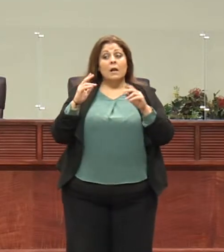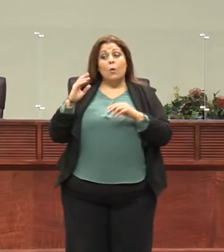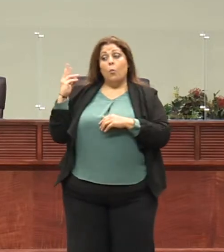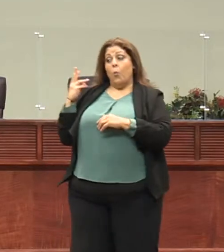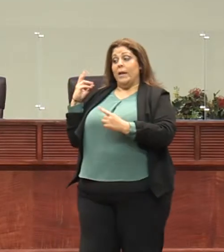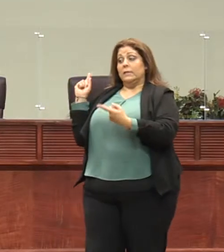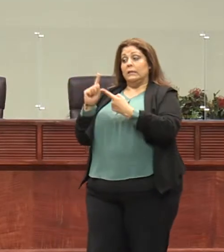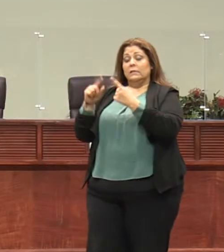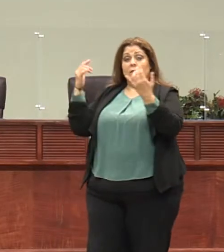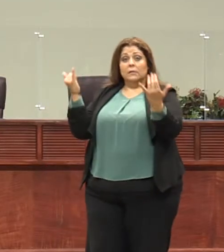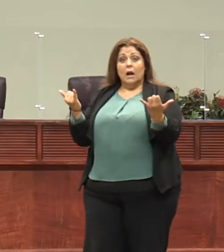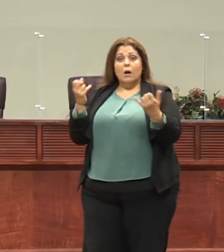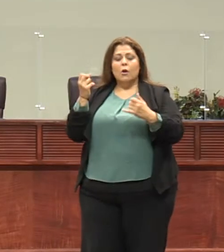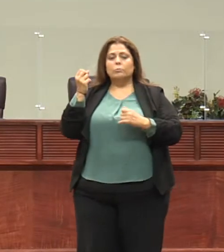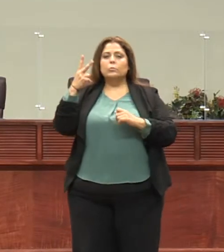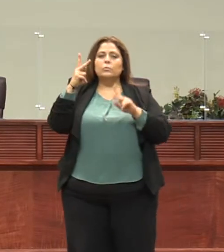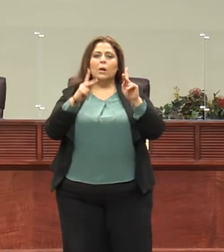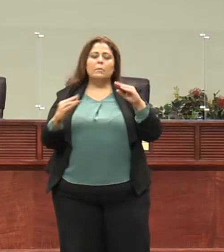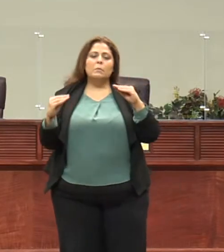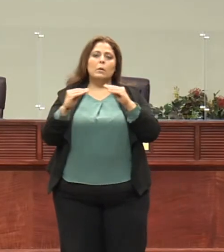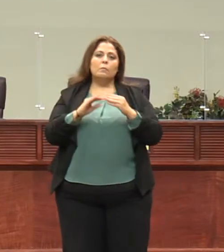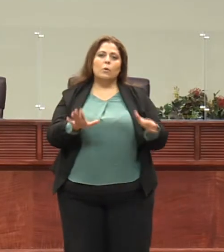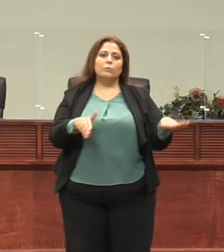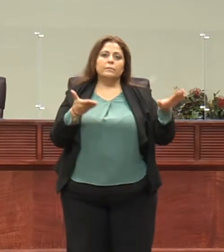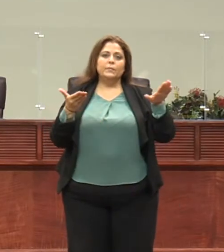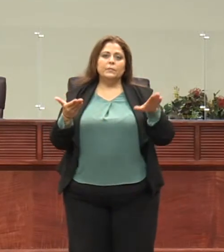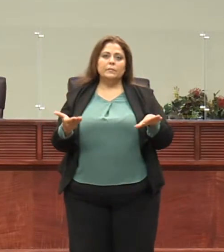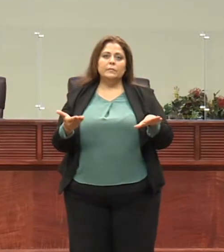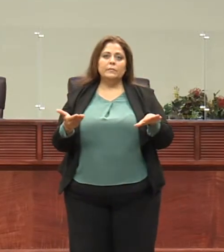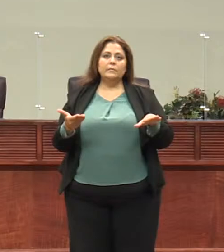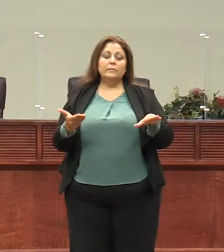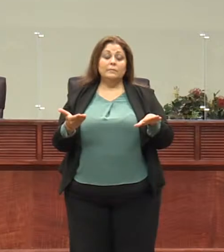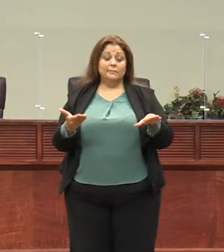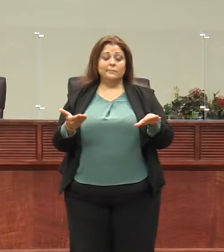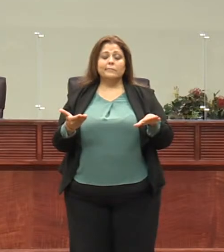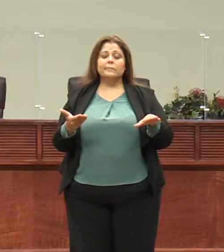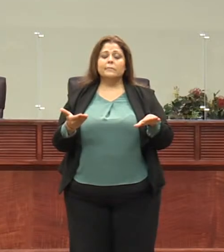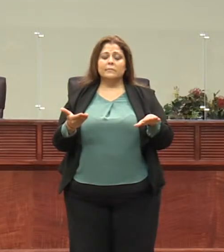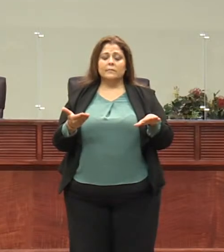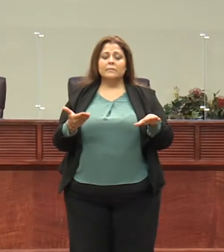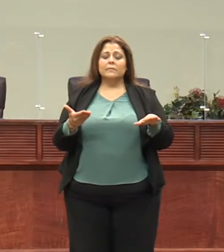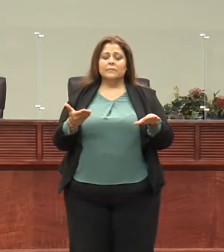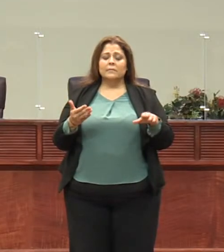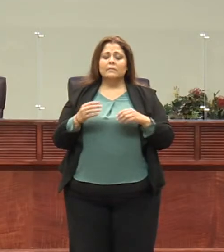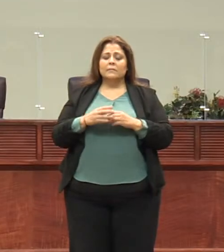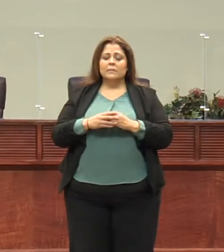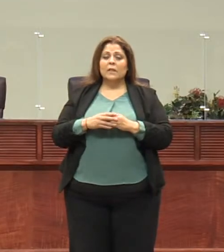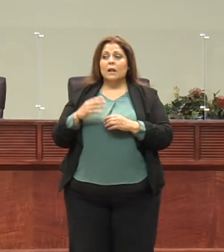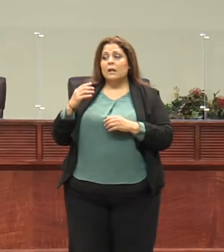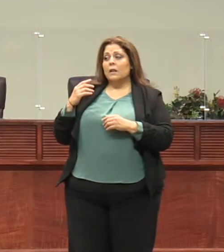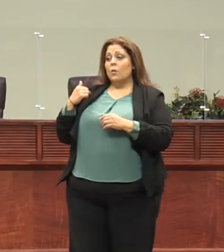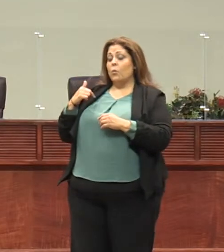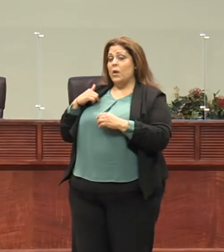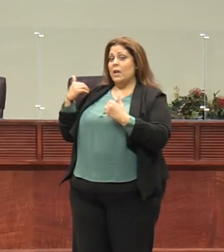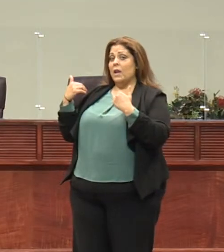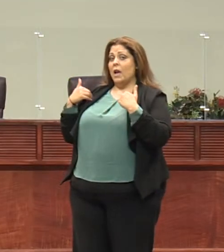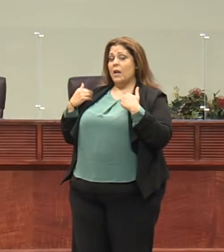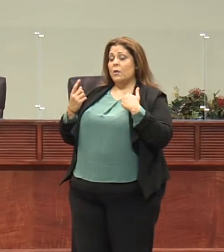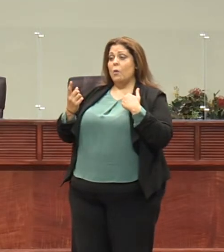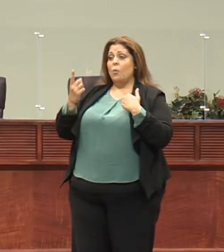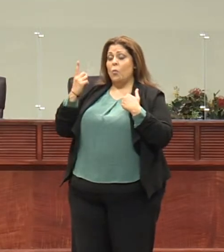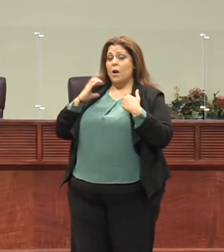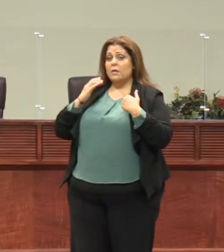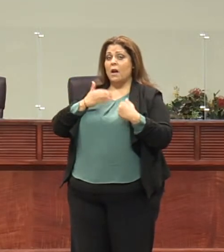deadly disease since our last briefing on Wednesday. In fact, since our last briefing, we funeralized one of our